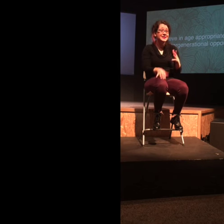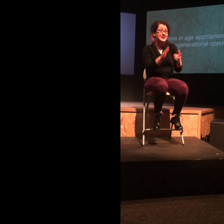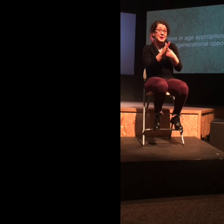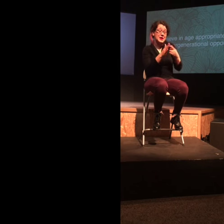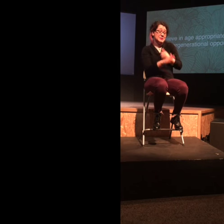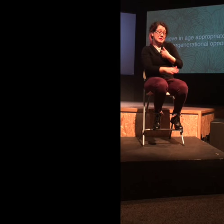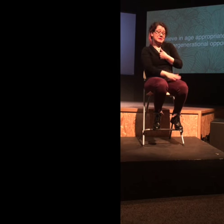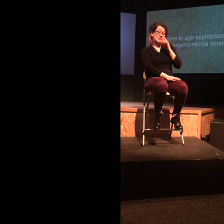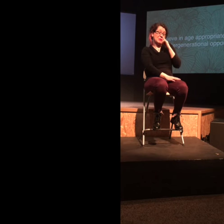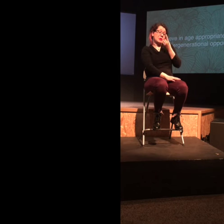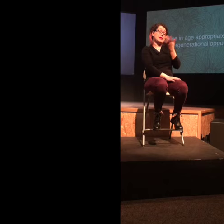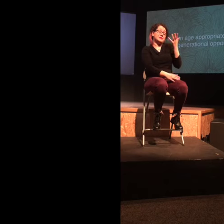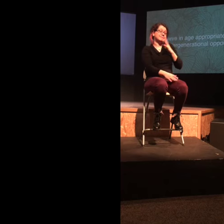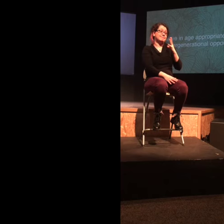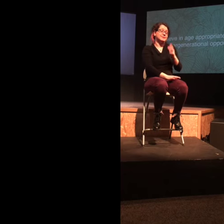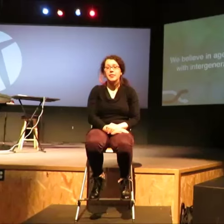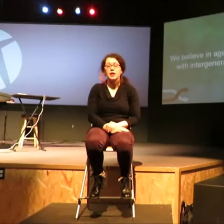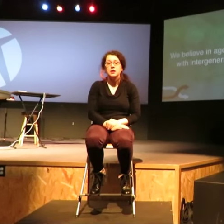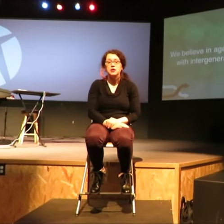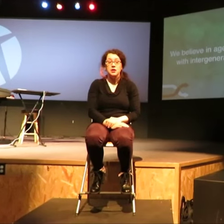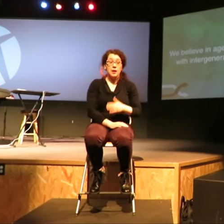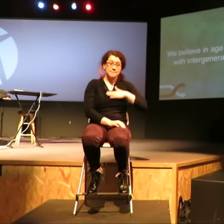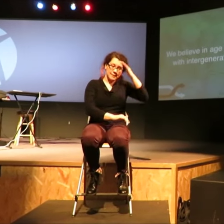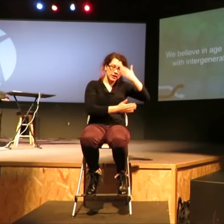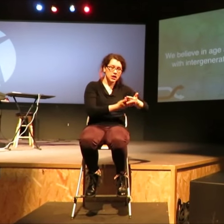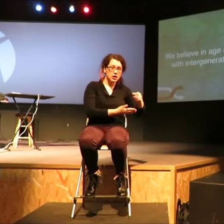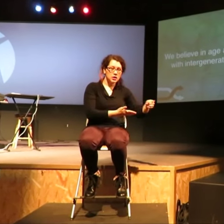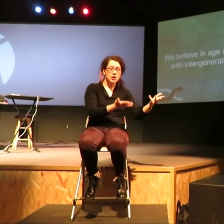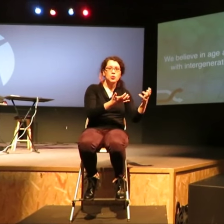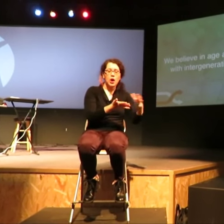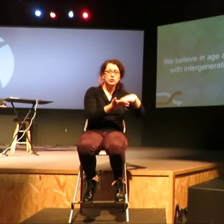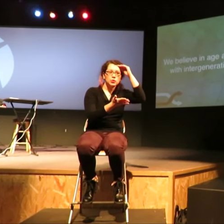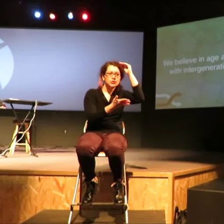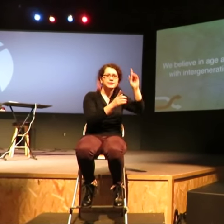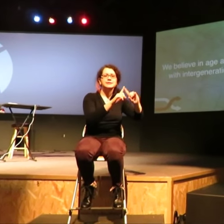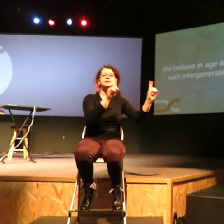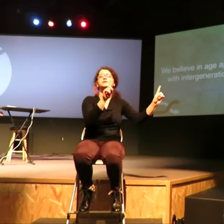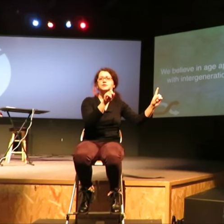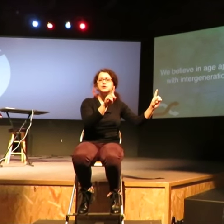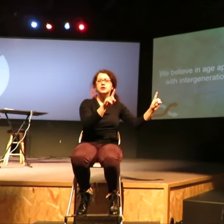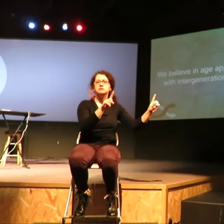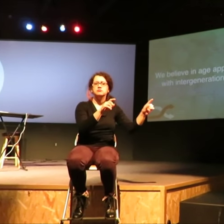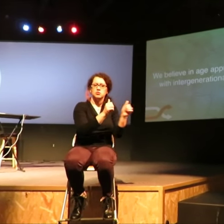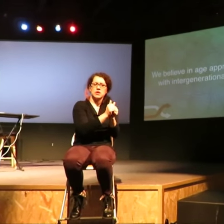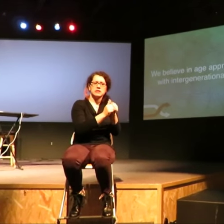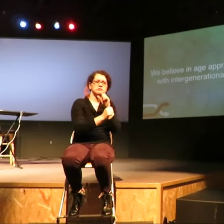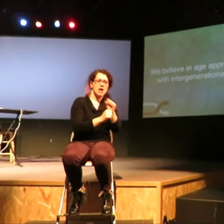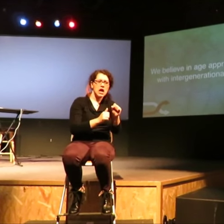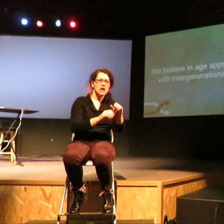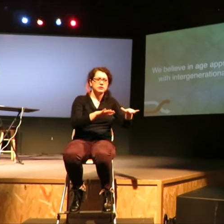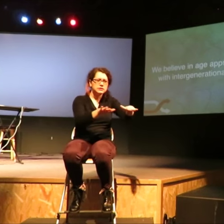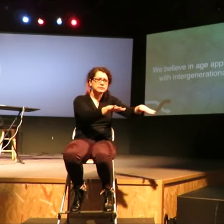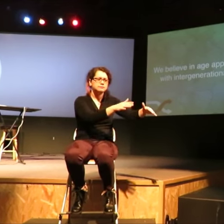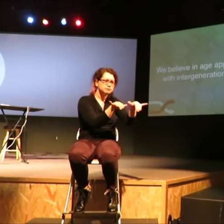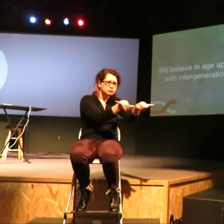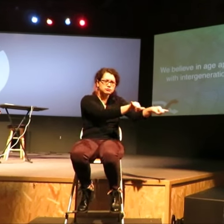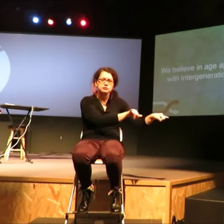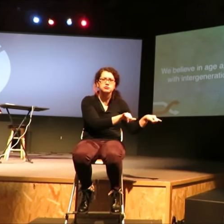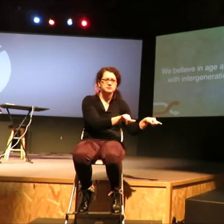listening to myself, so that's cool. But he's going to want to learn in a different type of way, in an age-appropriate environment, and that's